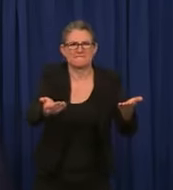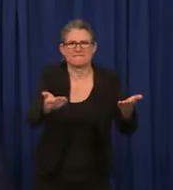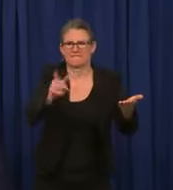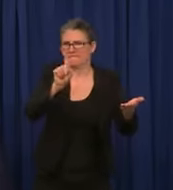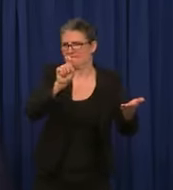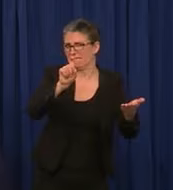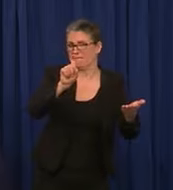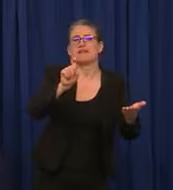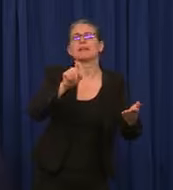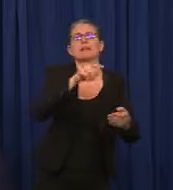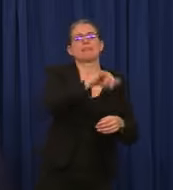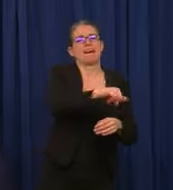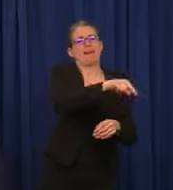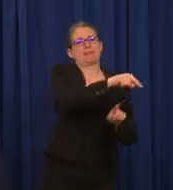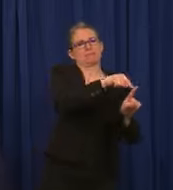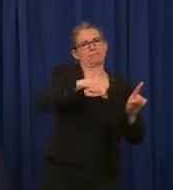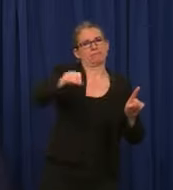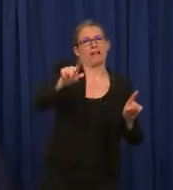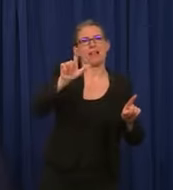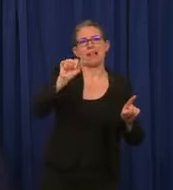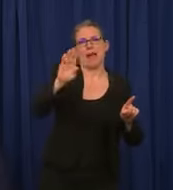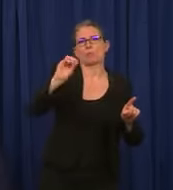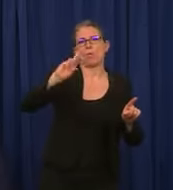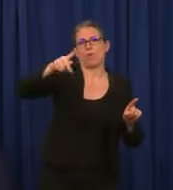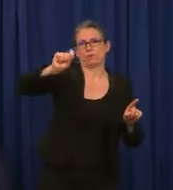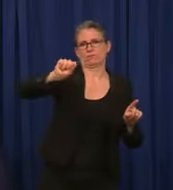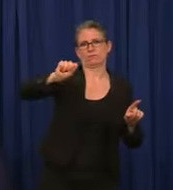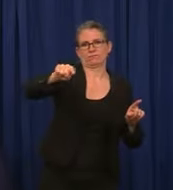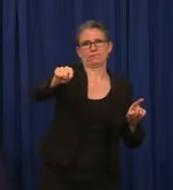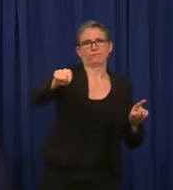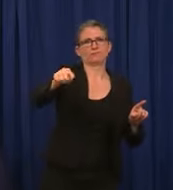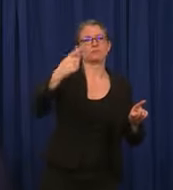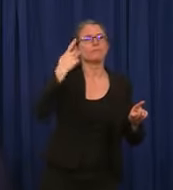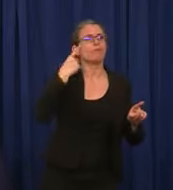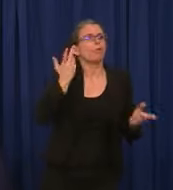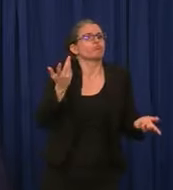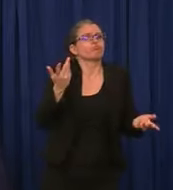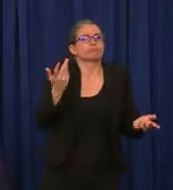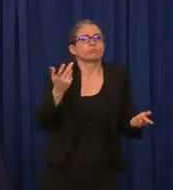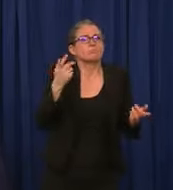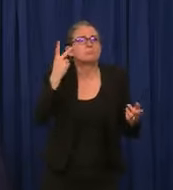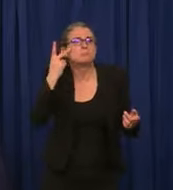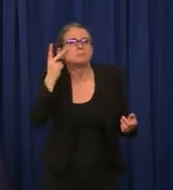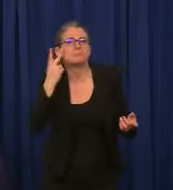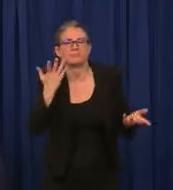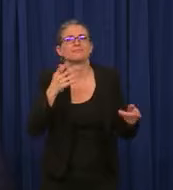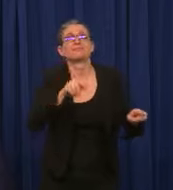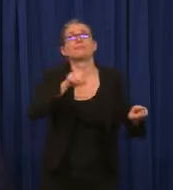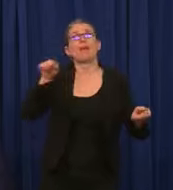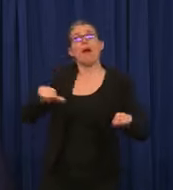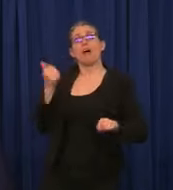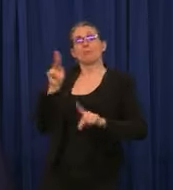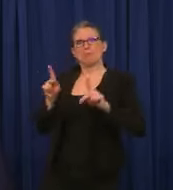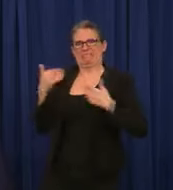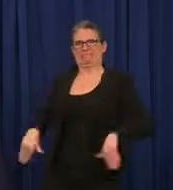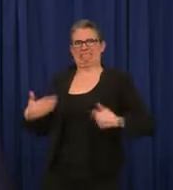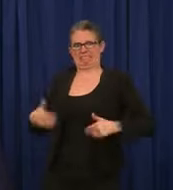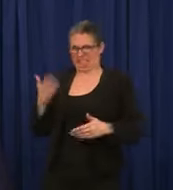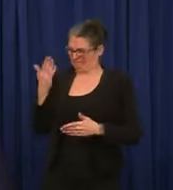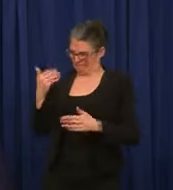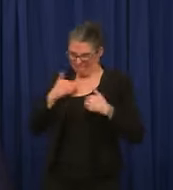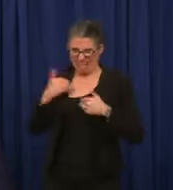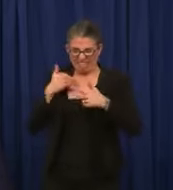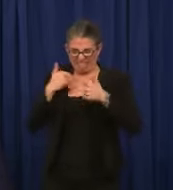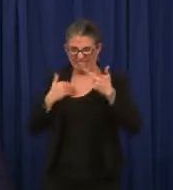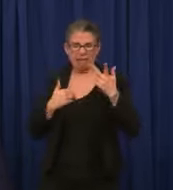been tested at the Maine CDC, where we're focused on individuals who might be in the critical care unit. Now, Brad,